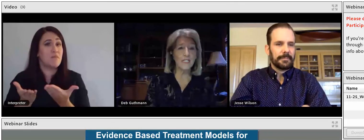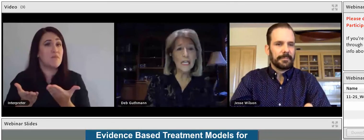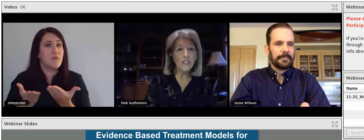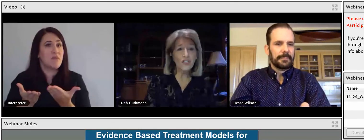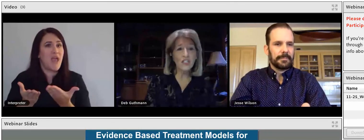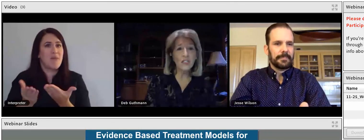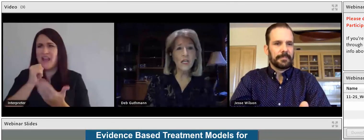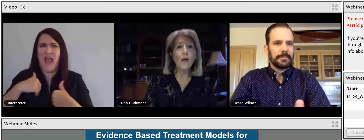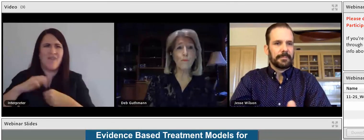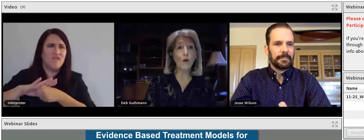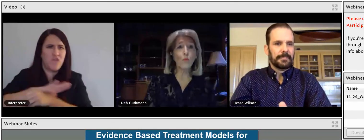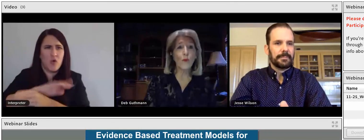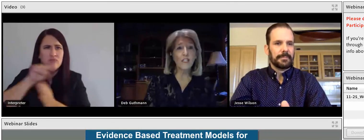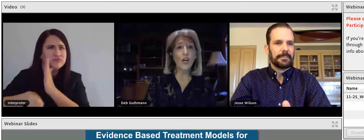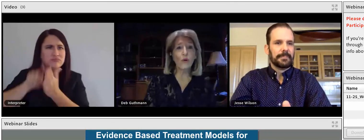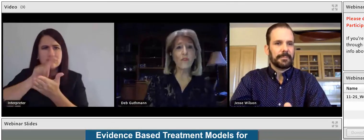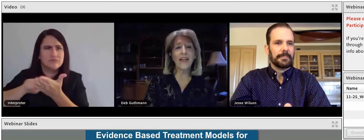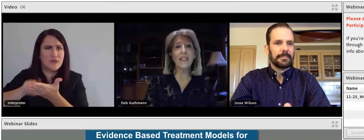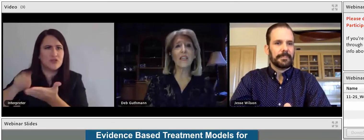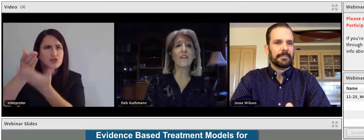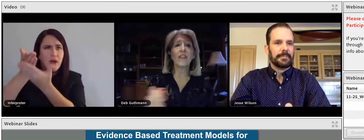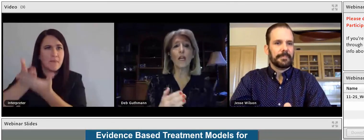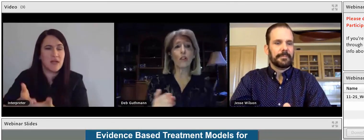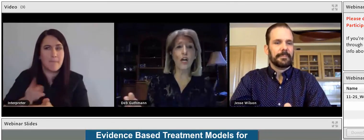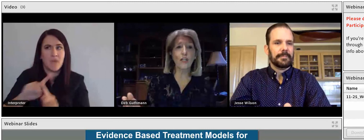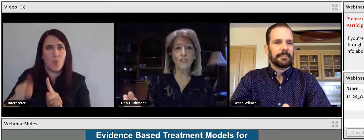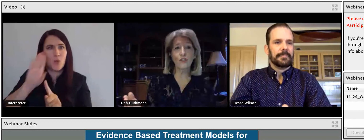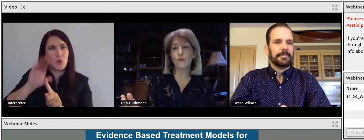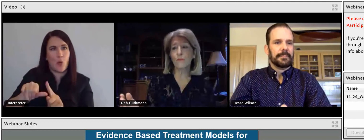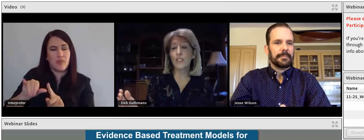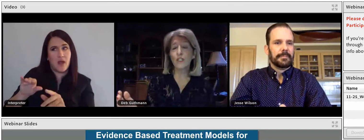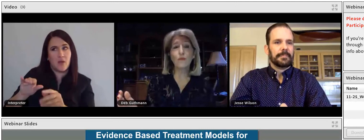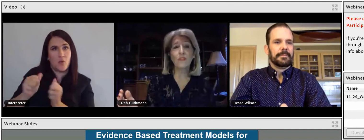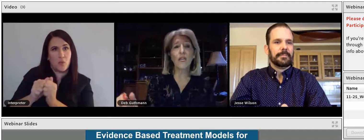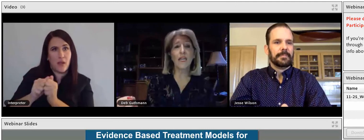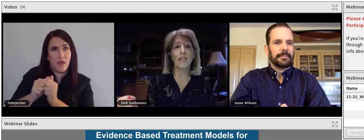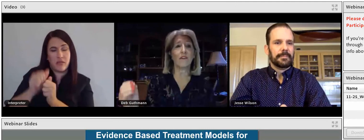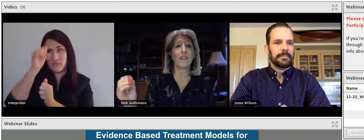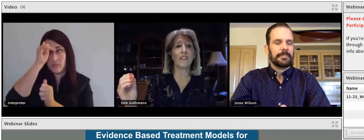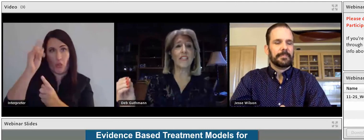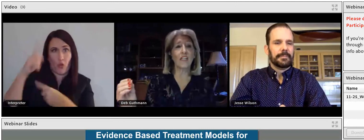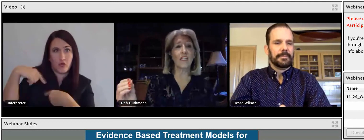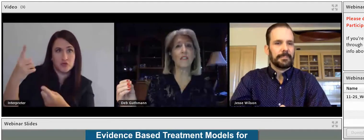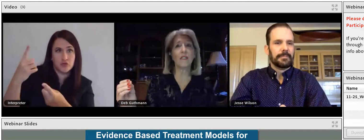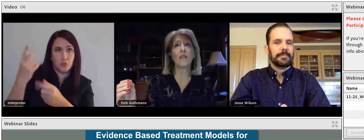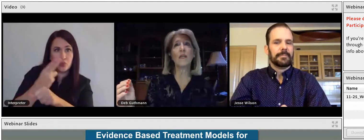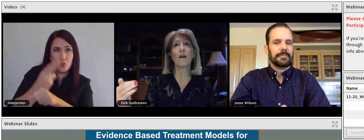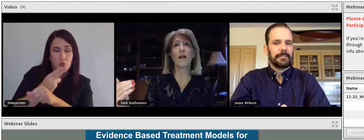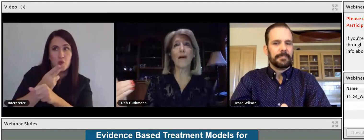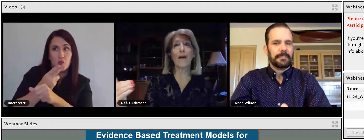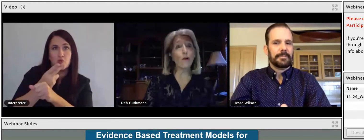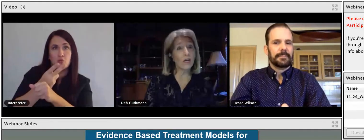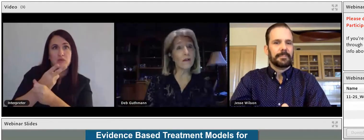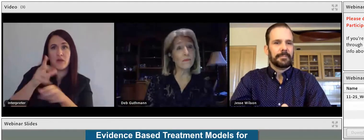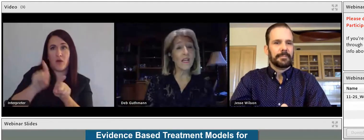research documentation, but we know that given long-term use and given the